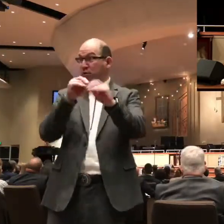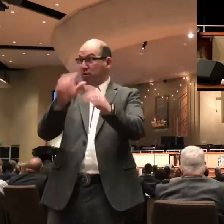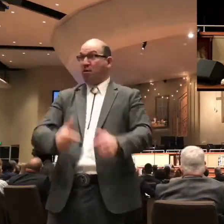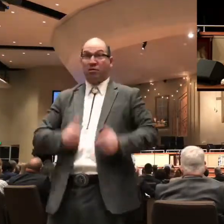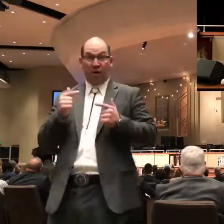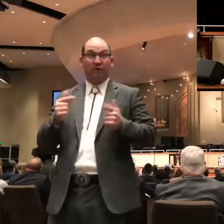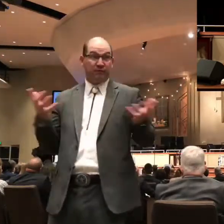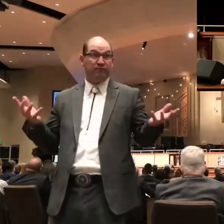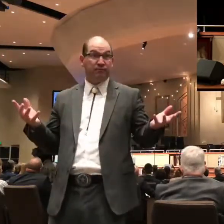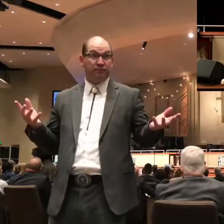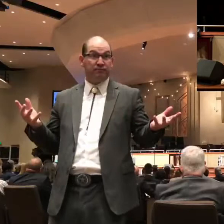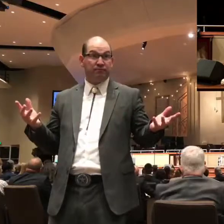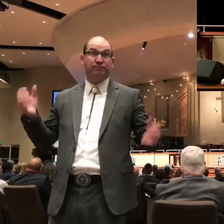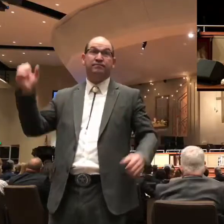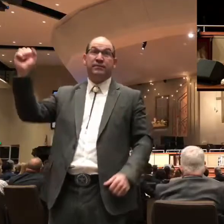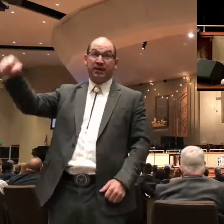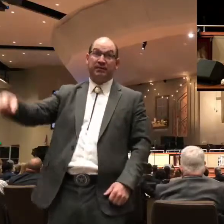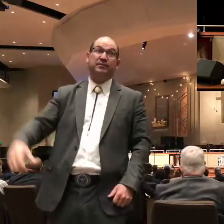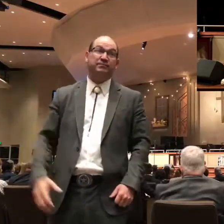out of the devil's orchard.